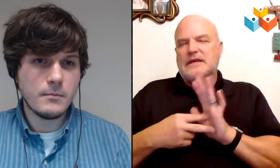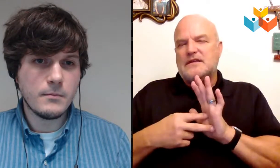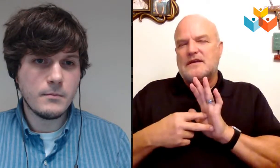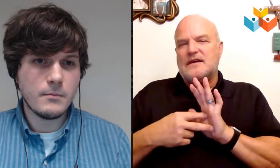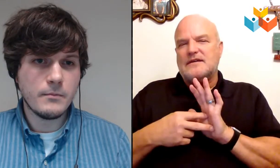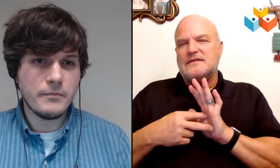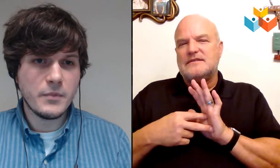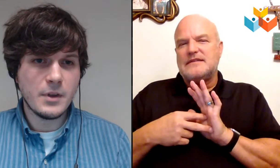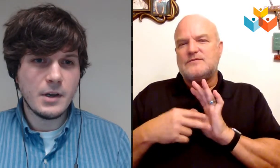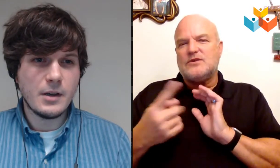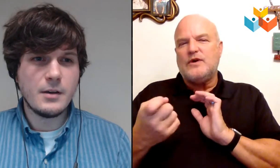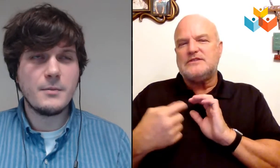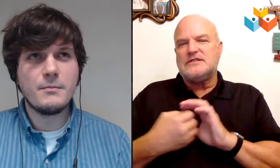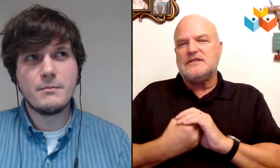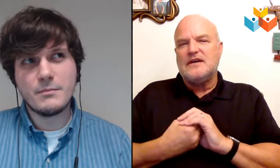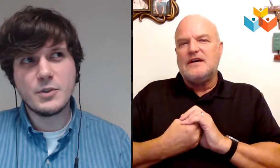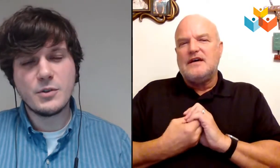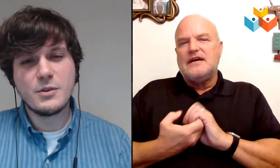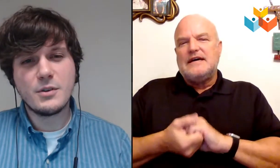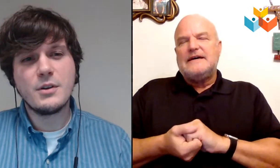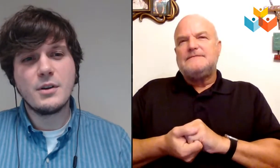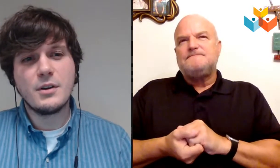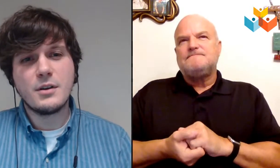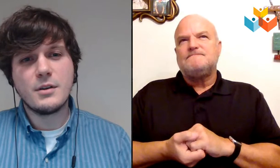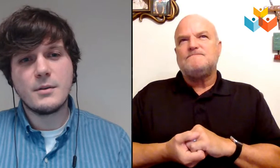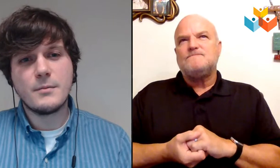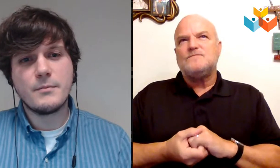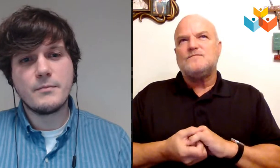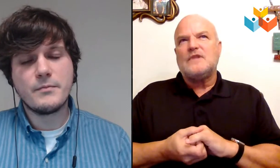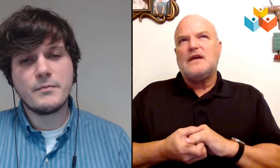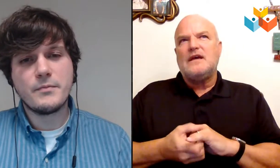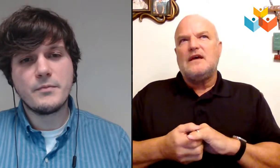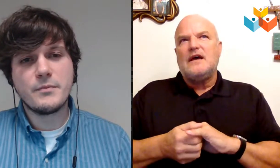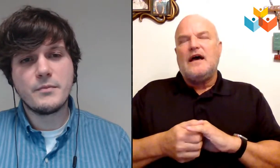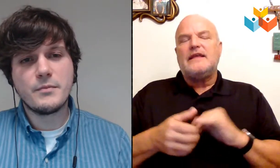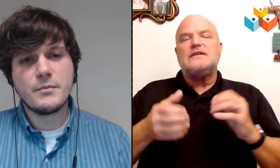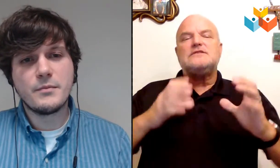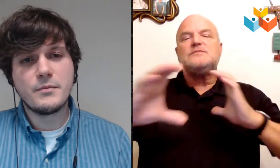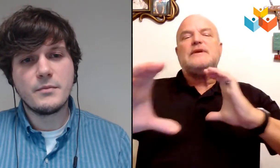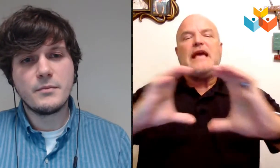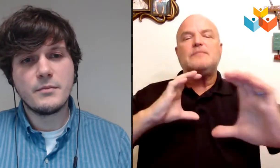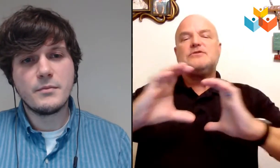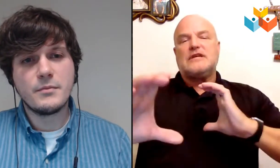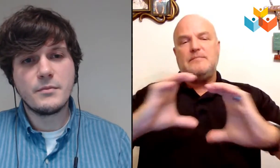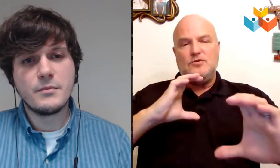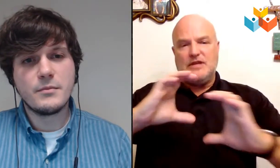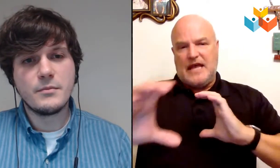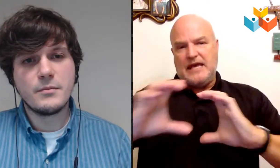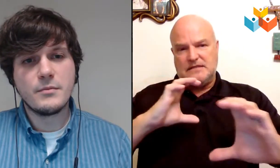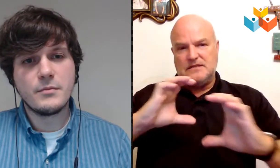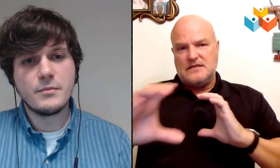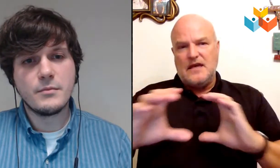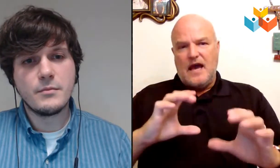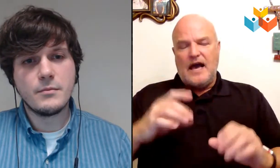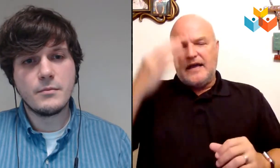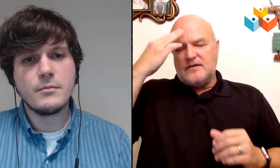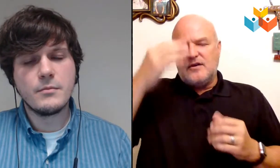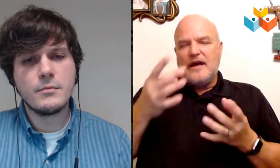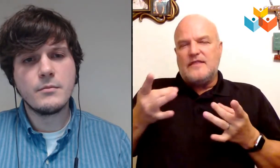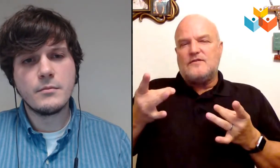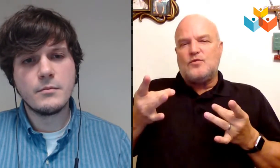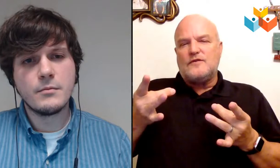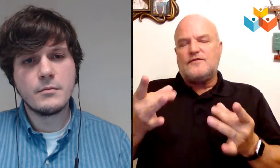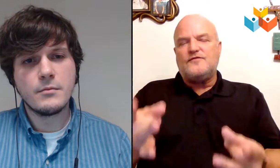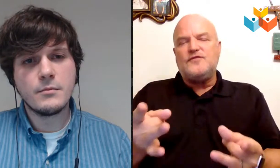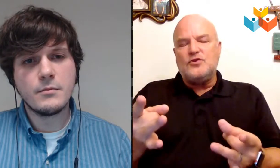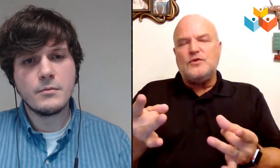What do you mean? That was a question. I think just being able to communicate. I don't